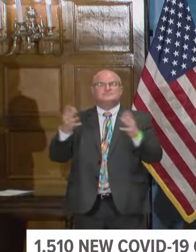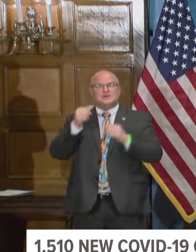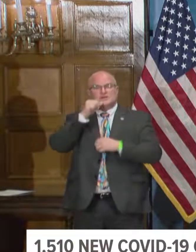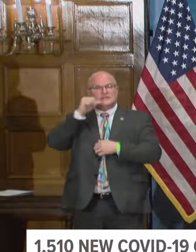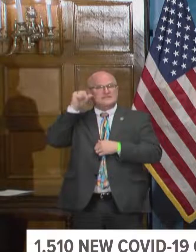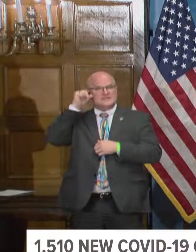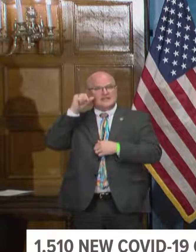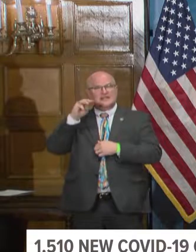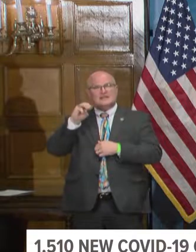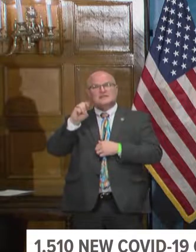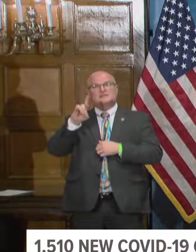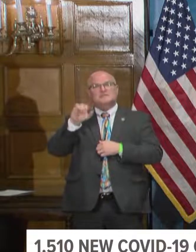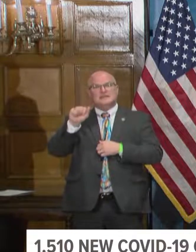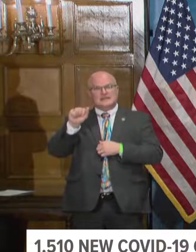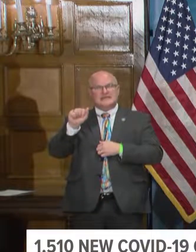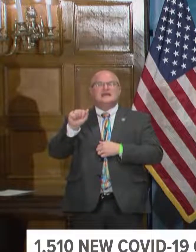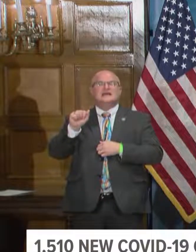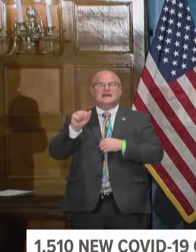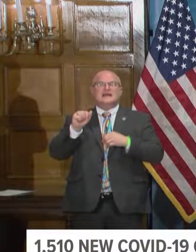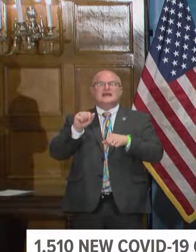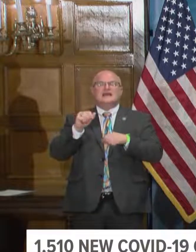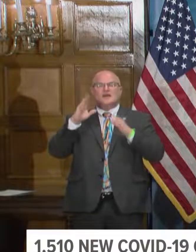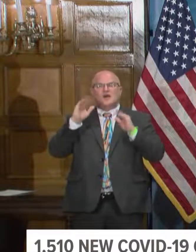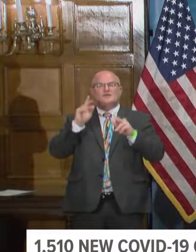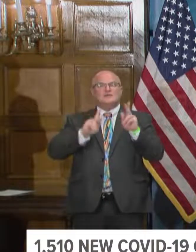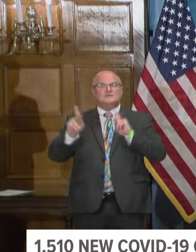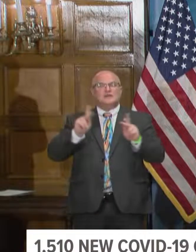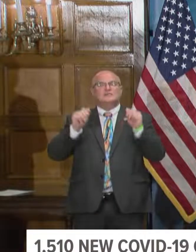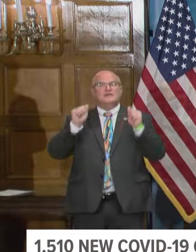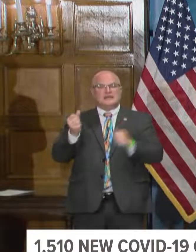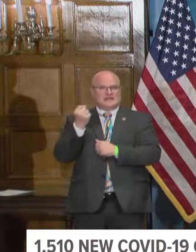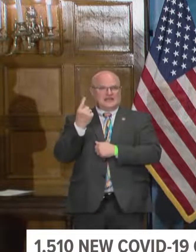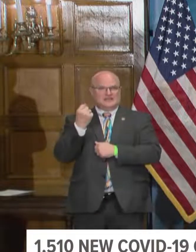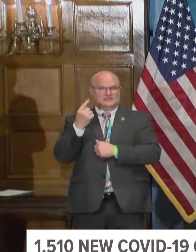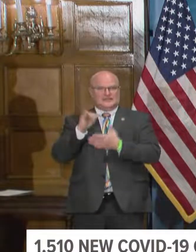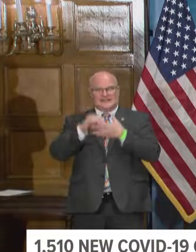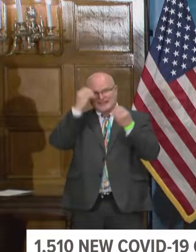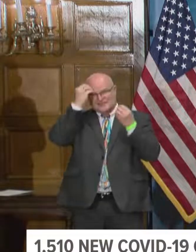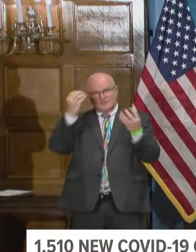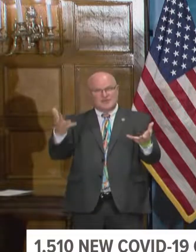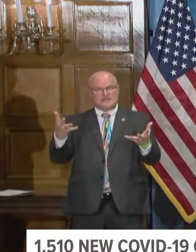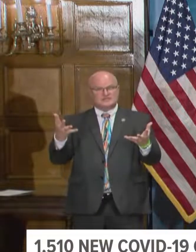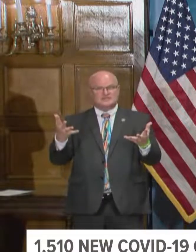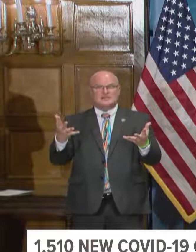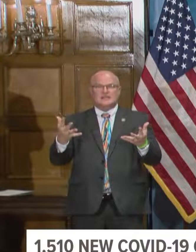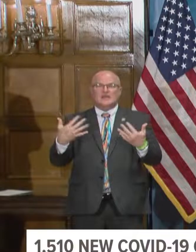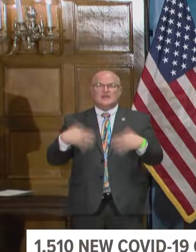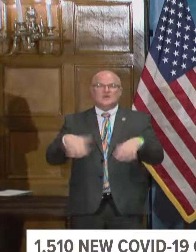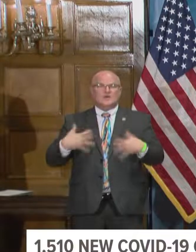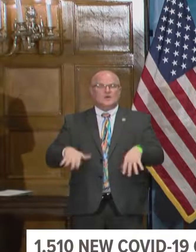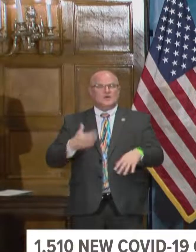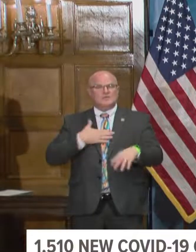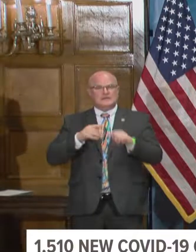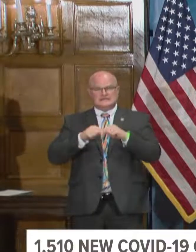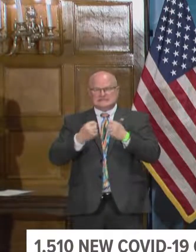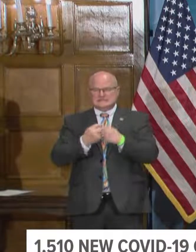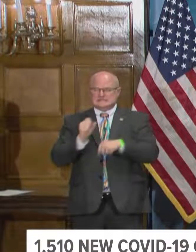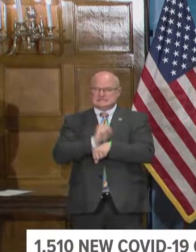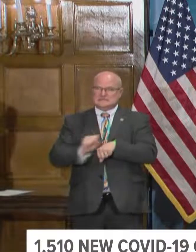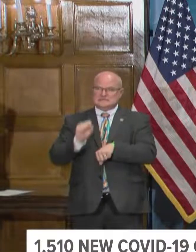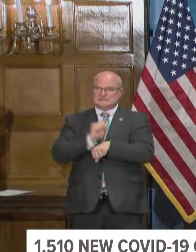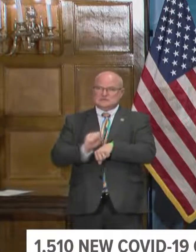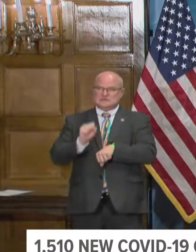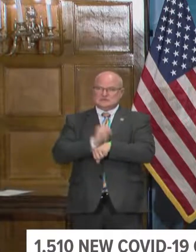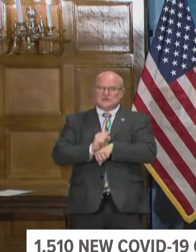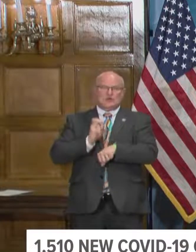hopefully Arkansans were able to utilize that information. And again, appreciate the DWS team for working so hard and diligently to get this system and all the